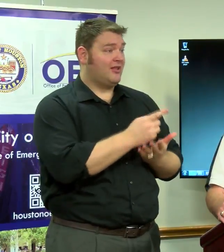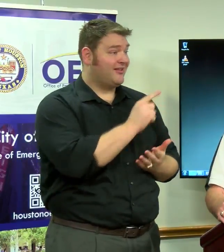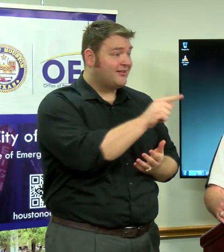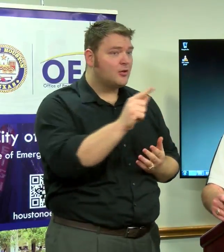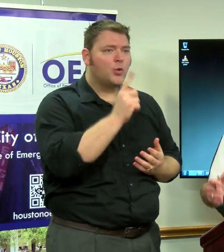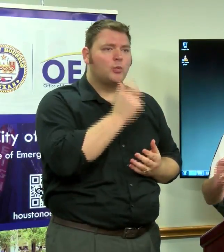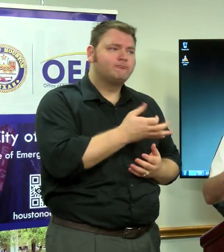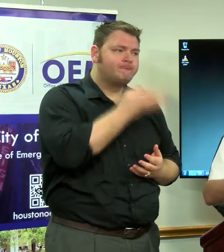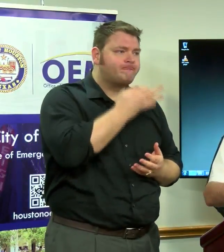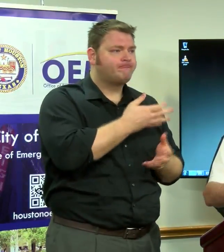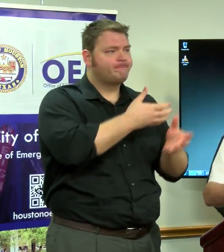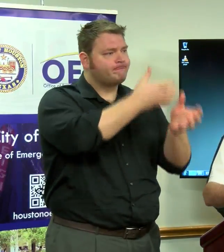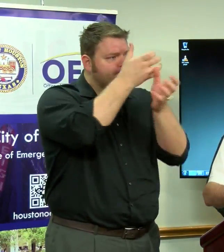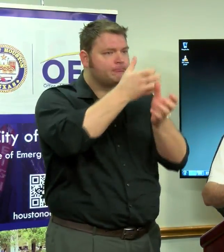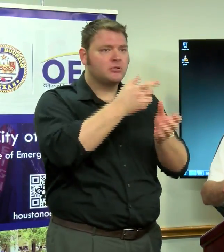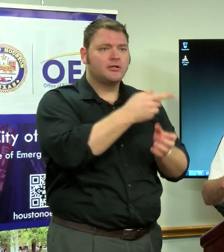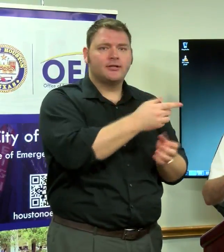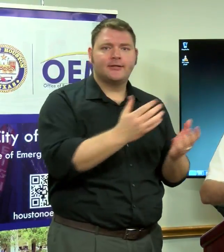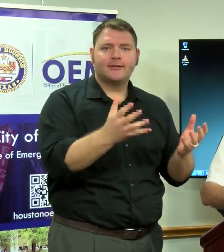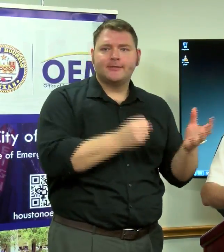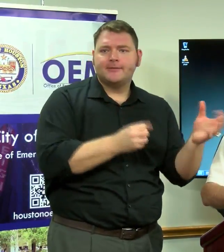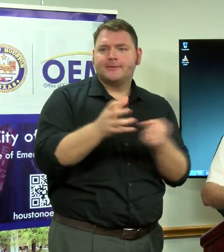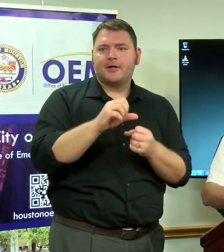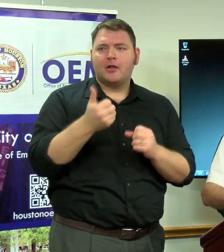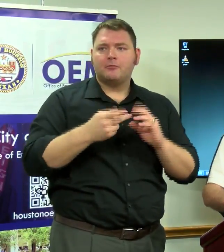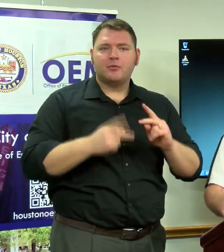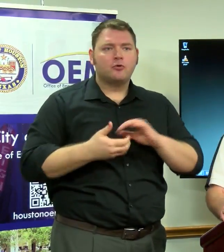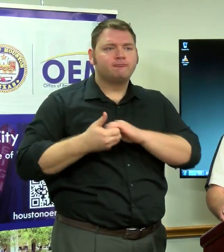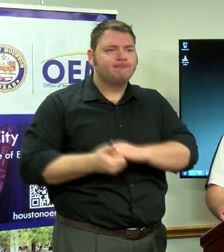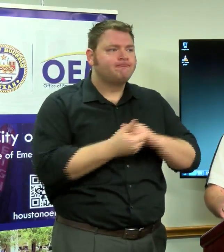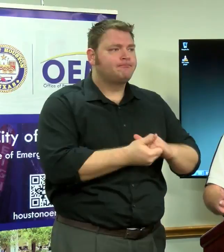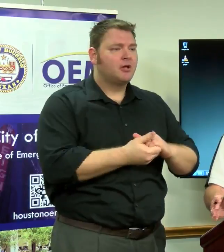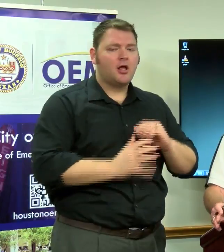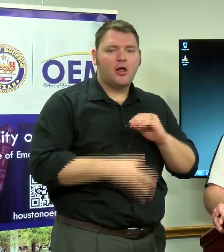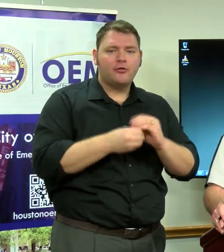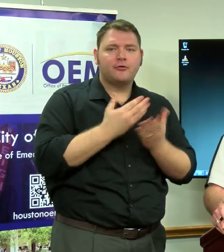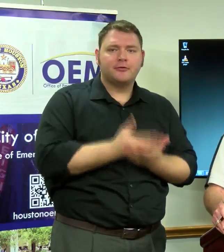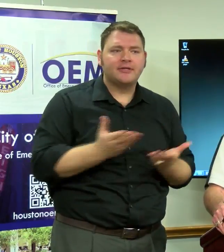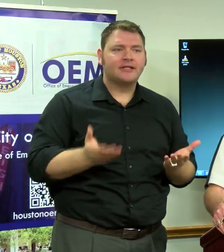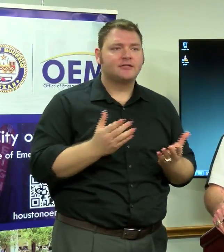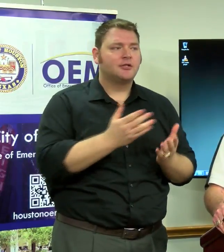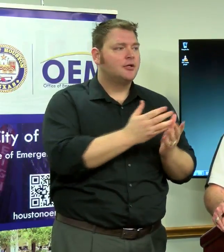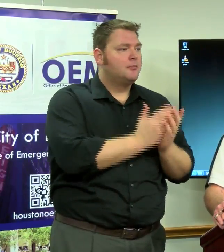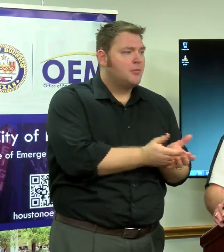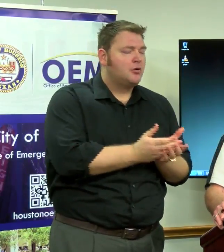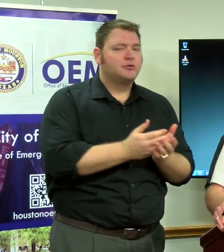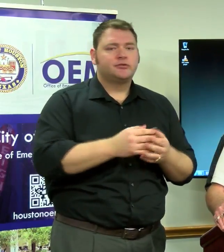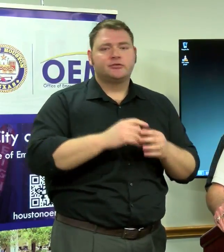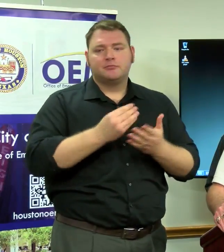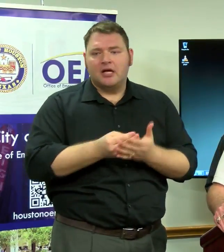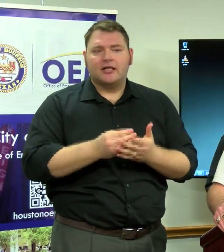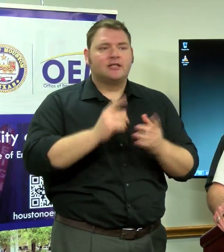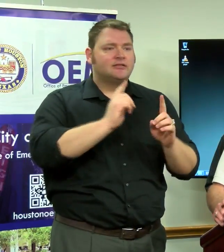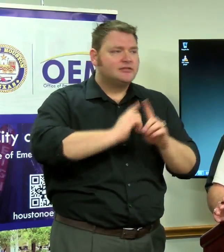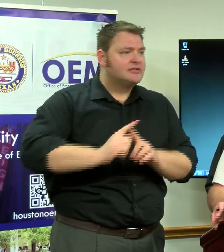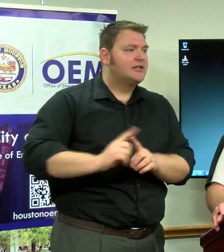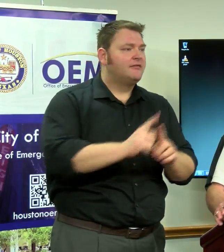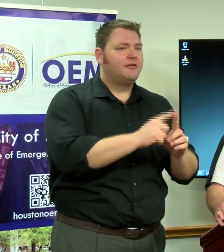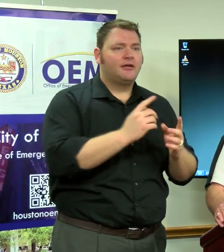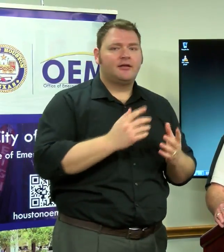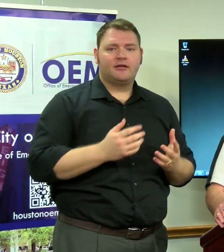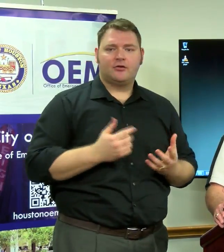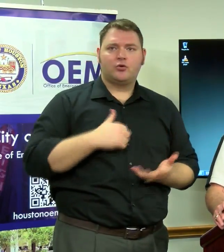activities. We have to bring in additional partners and additional resources. All that has to be coordinated, and it's, as I said, it's dynamic,